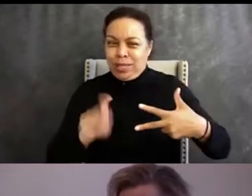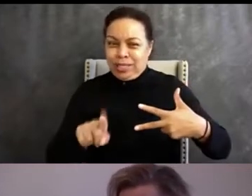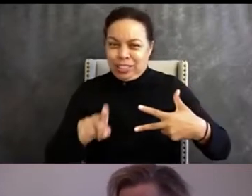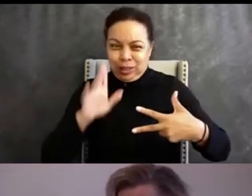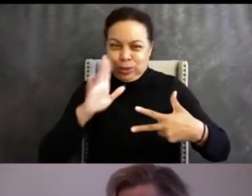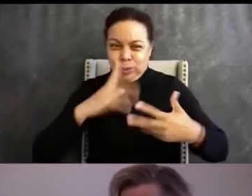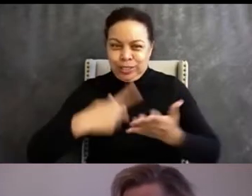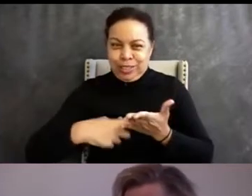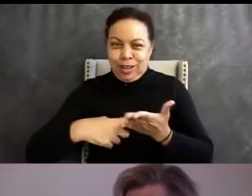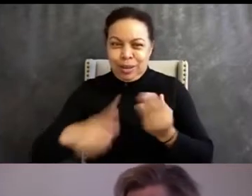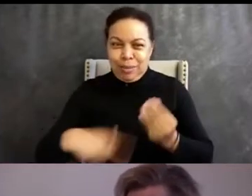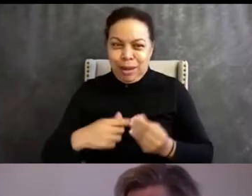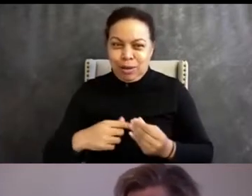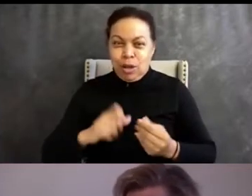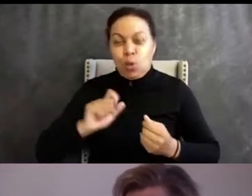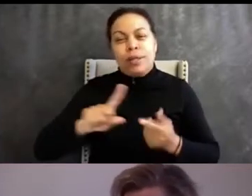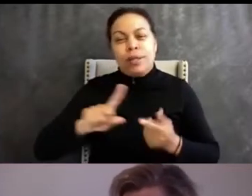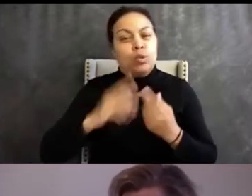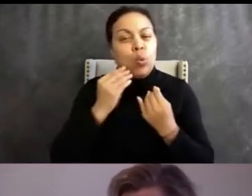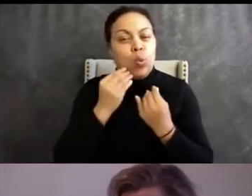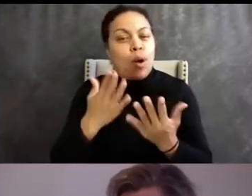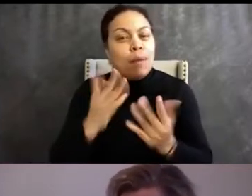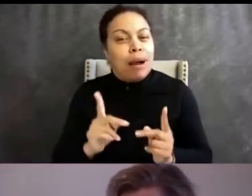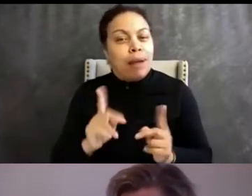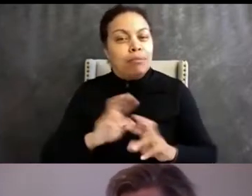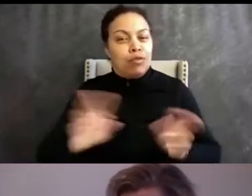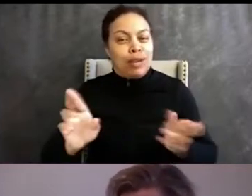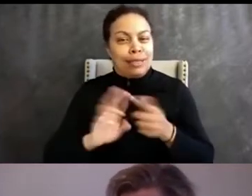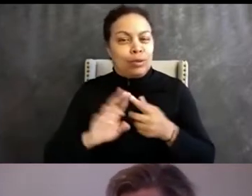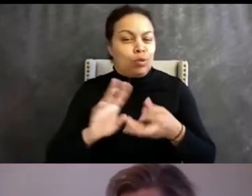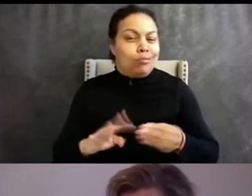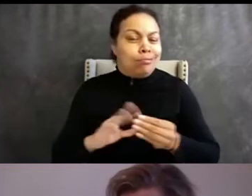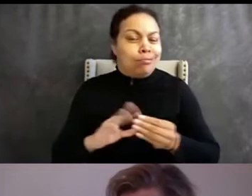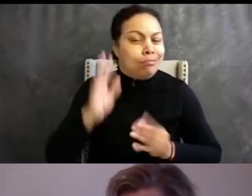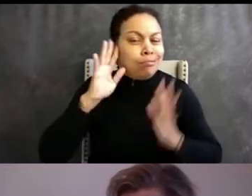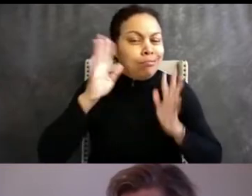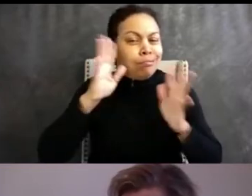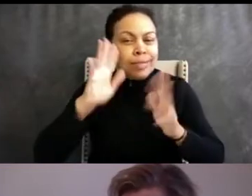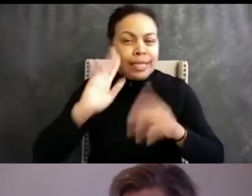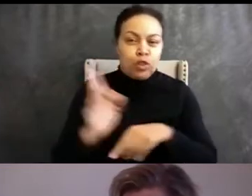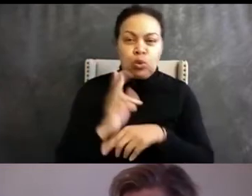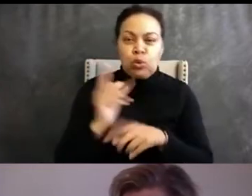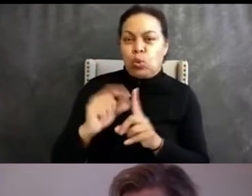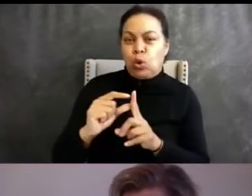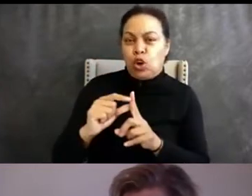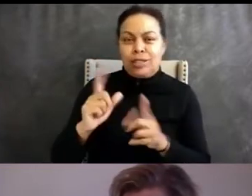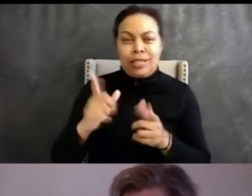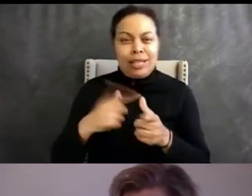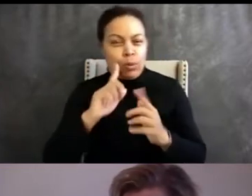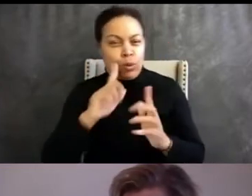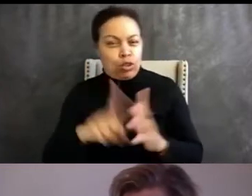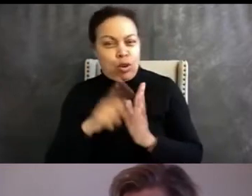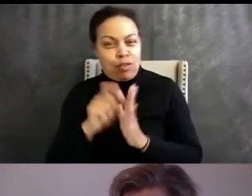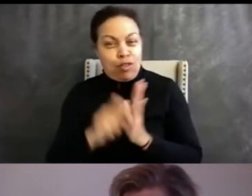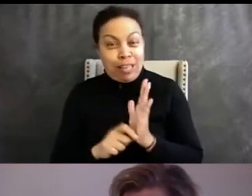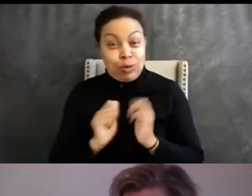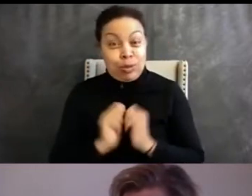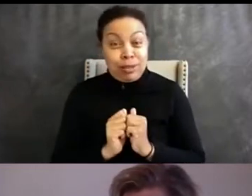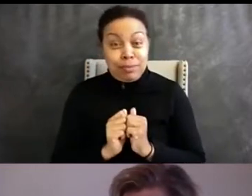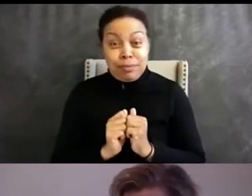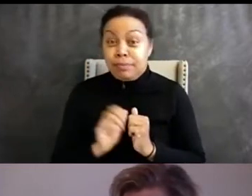and these prompts are just to warm up our storytelling engine and create words and start writing together. I want us